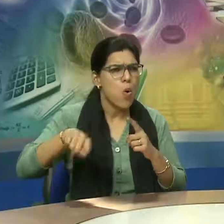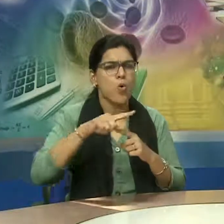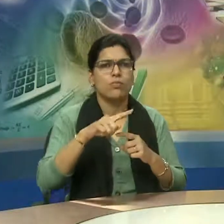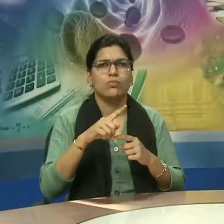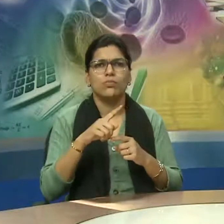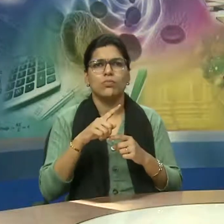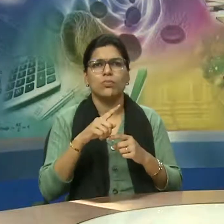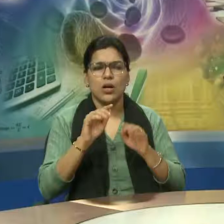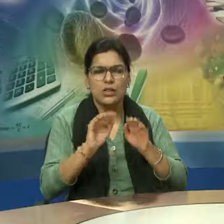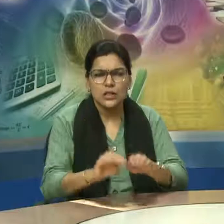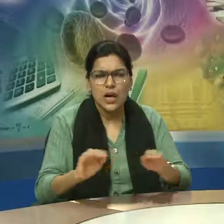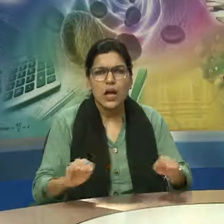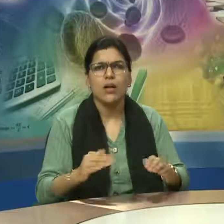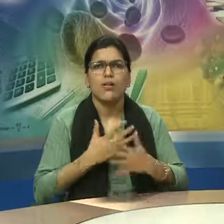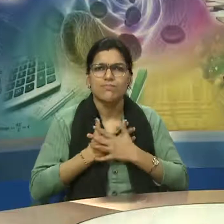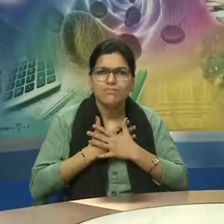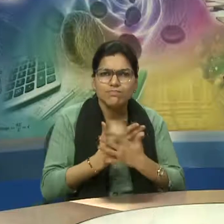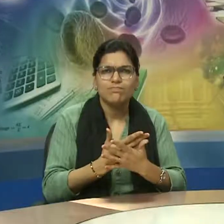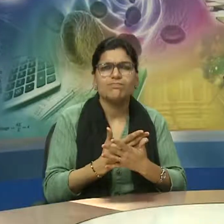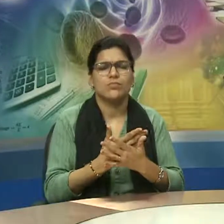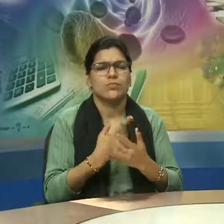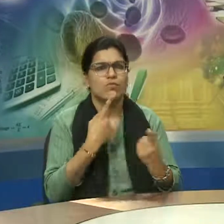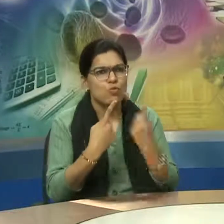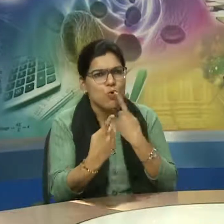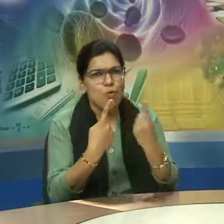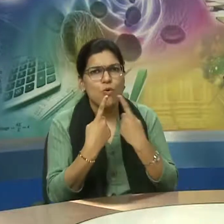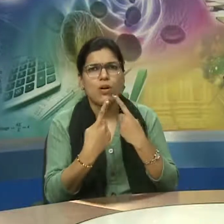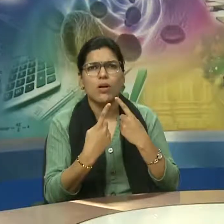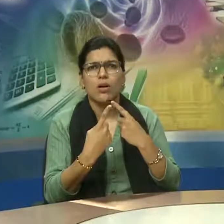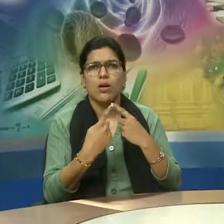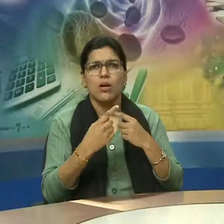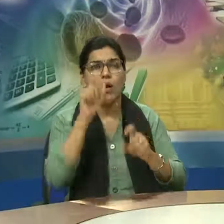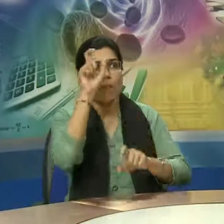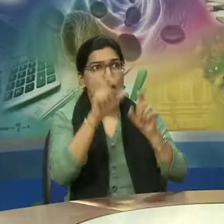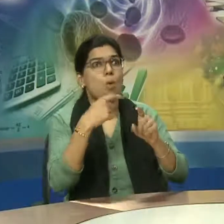These experiences often take away